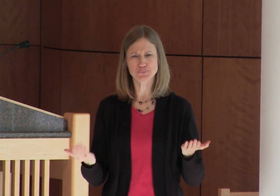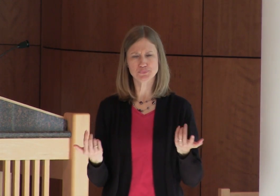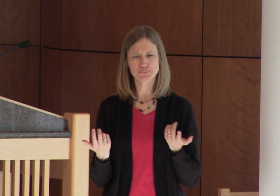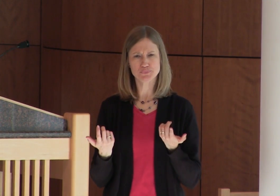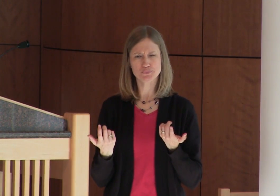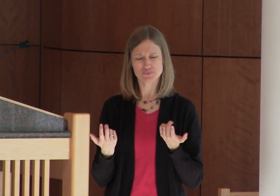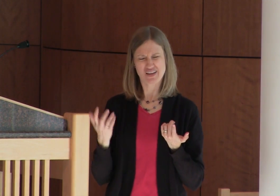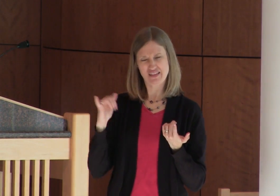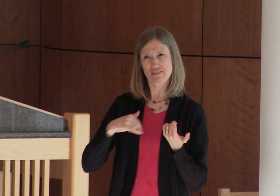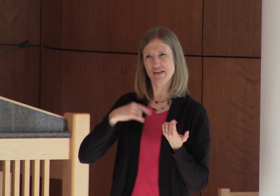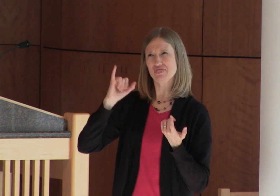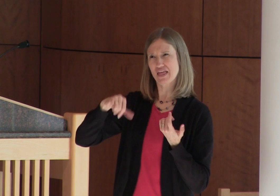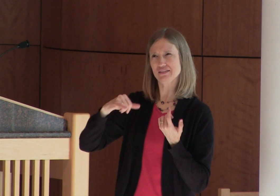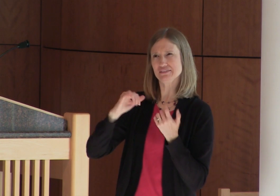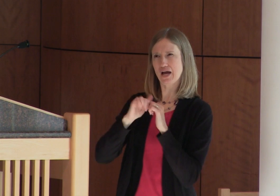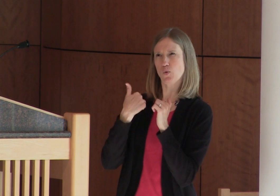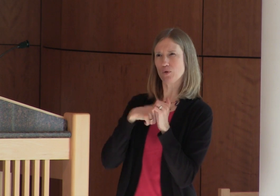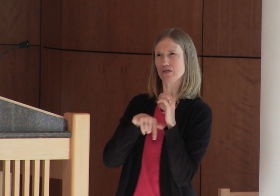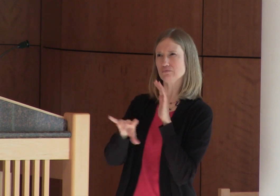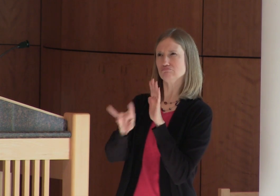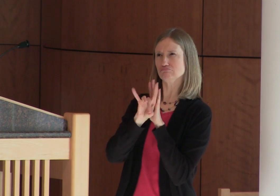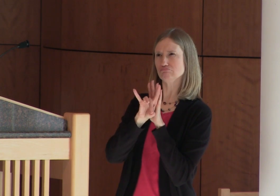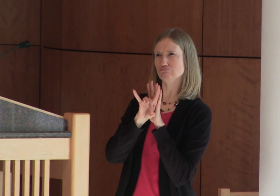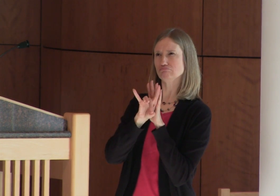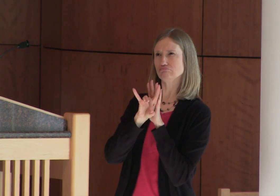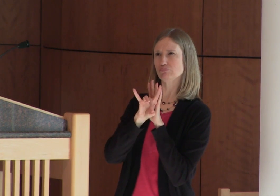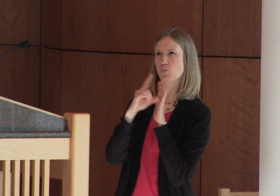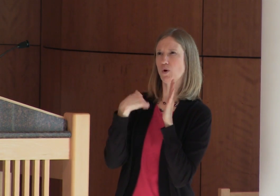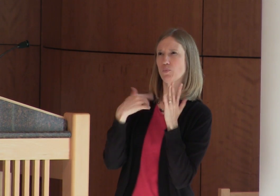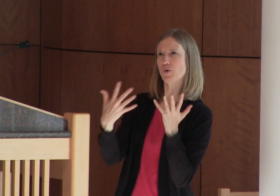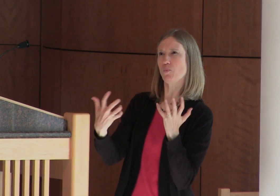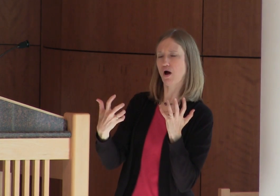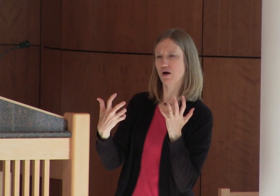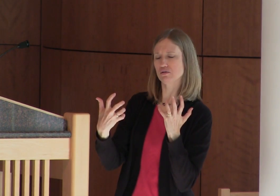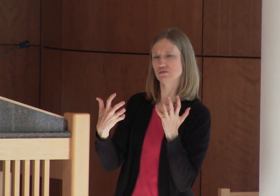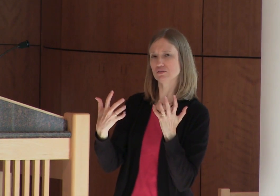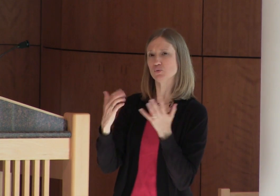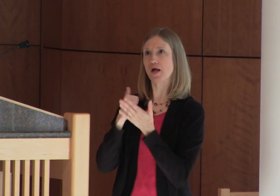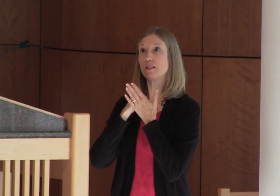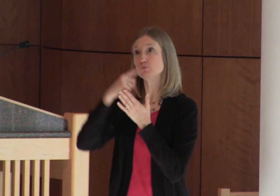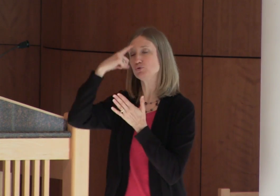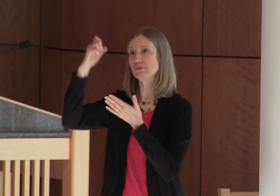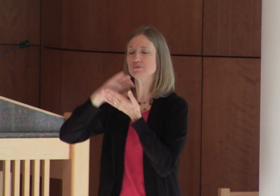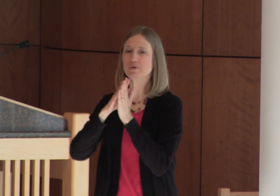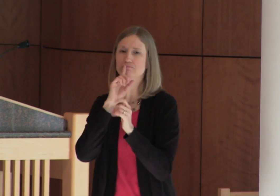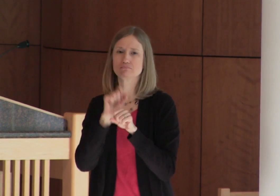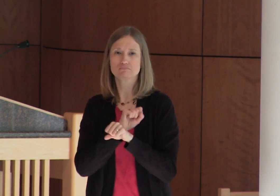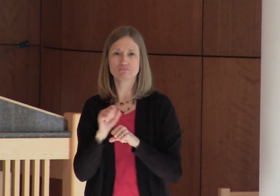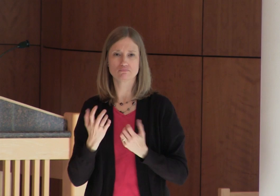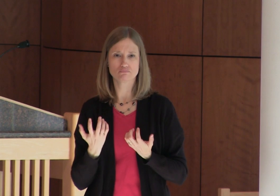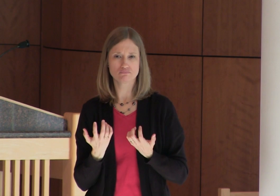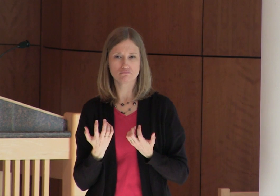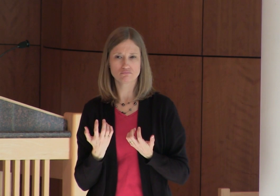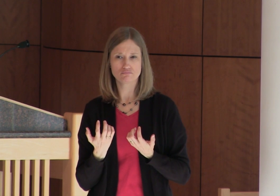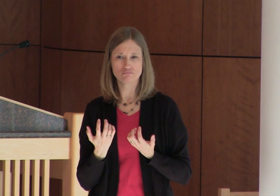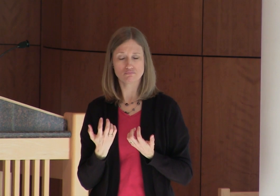make dreams become reality. Because it always involves, you know, making decisions, always involves kind